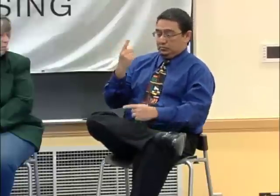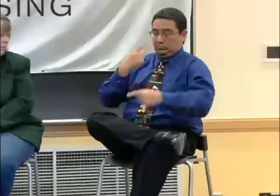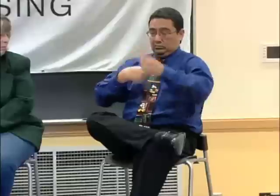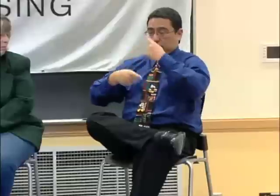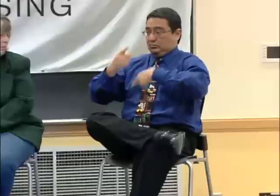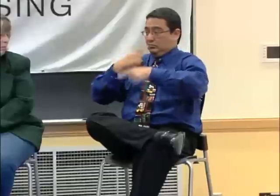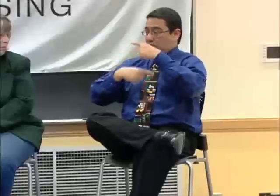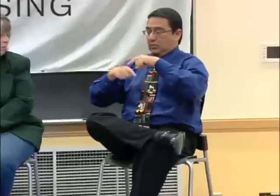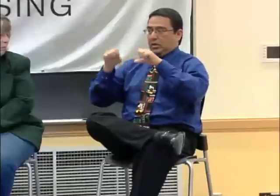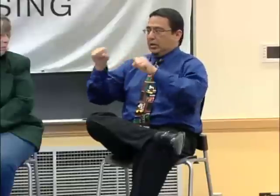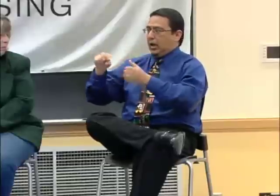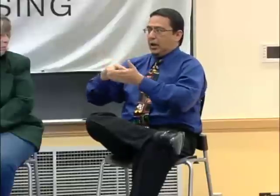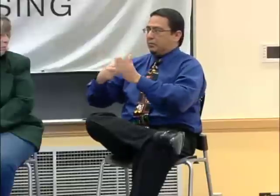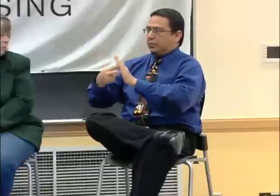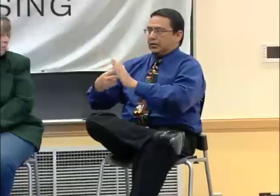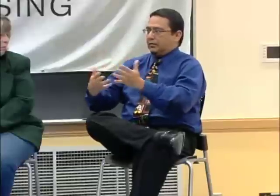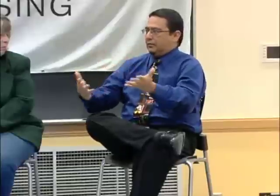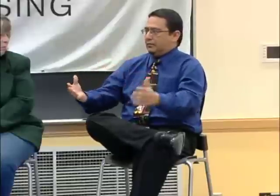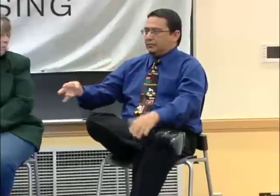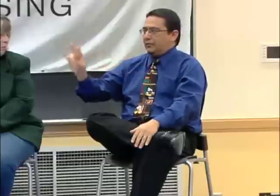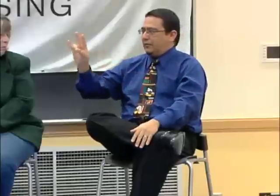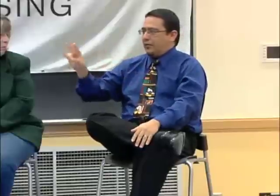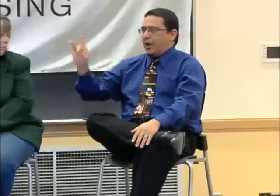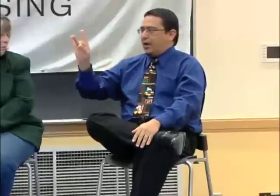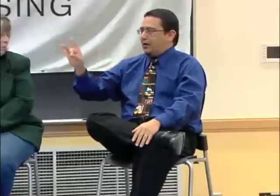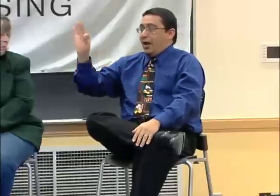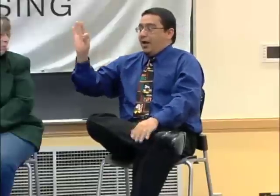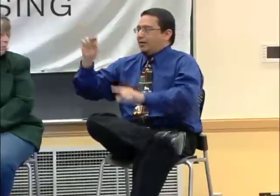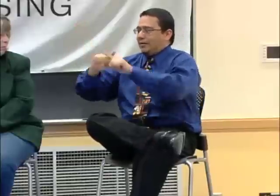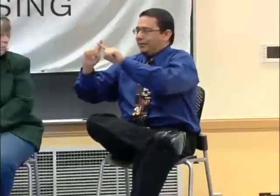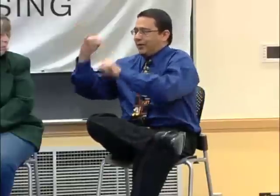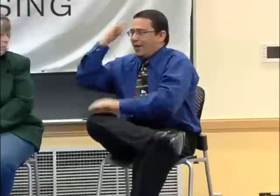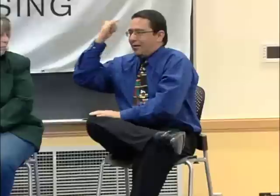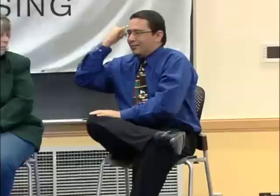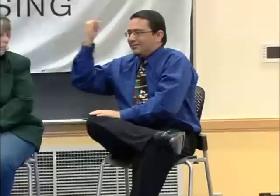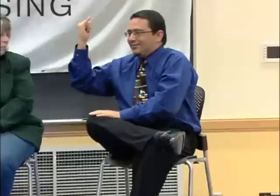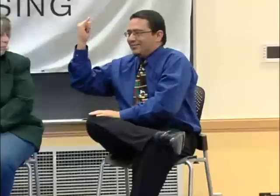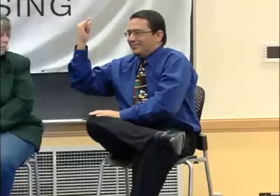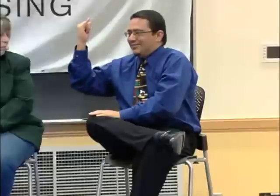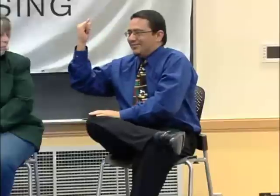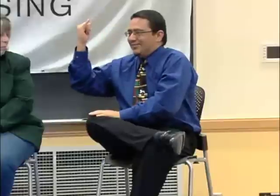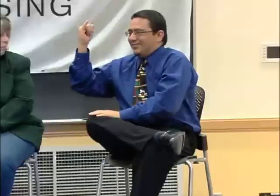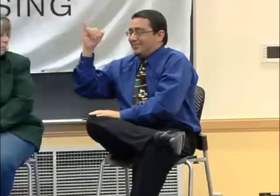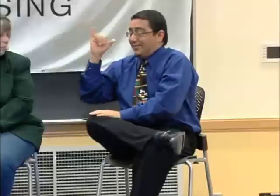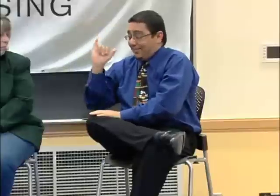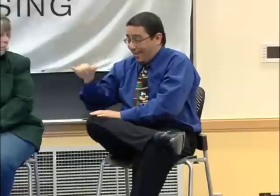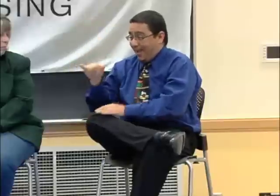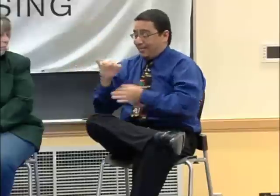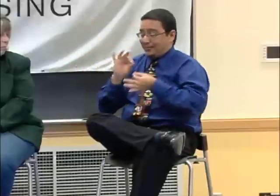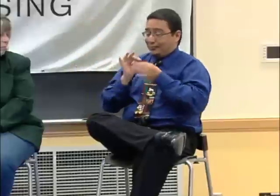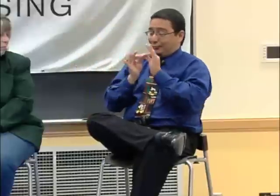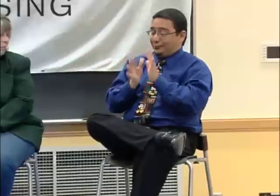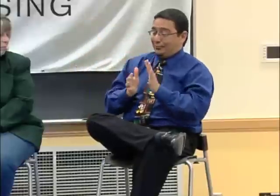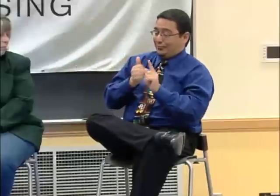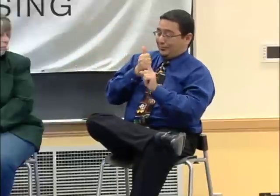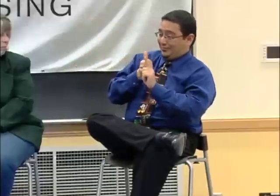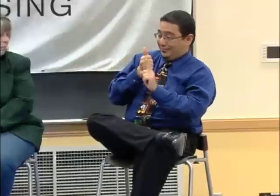Signing, maybe 1 or 2 signs can mean 7, 8, 9 different ideas. That's where